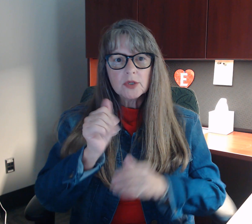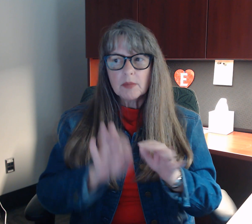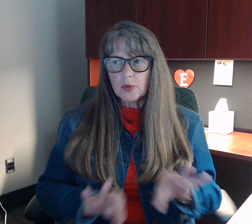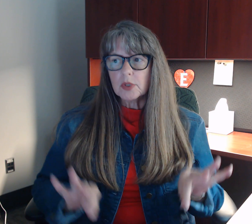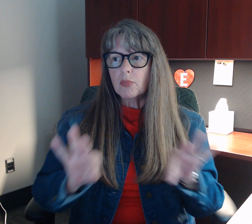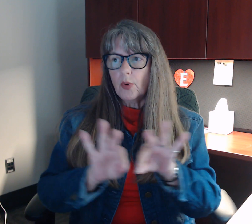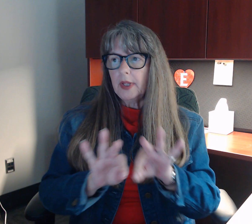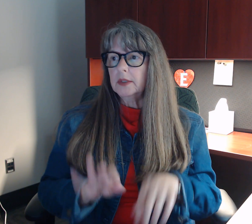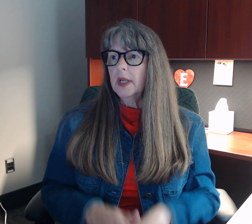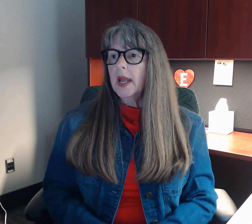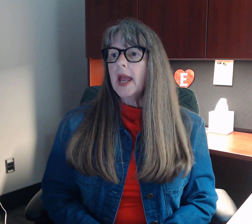most important.